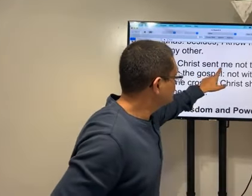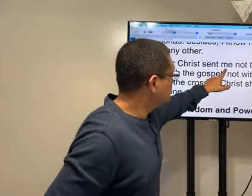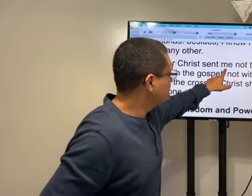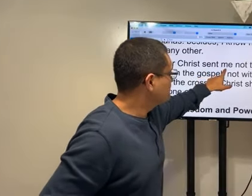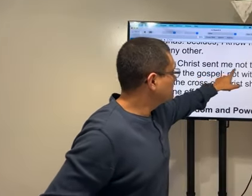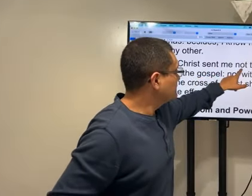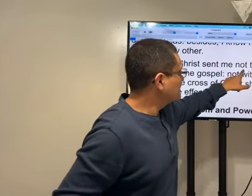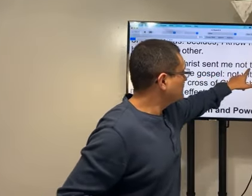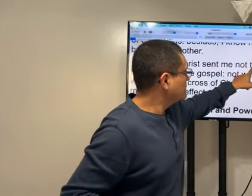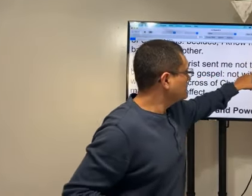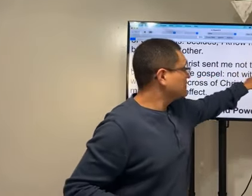1 and 17.